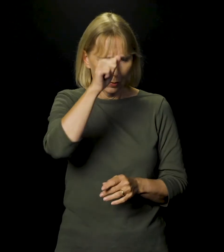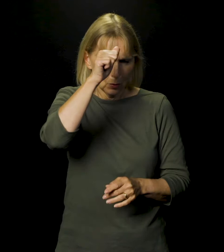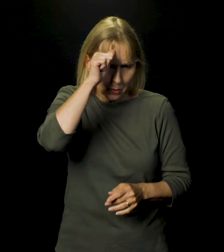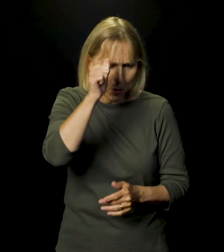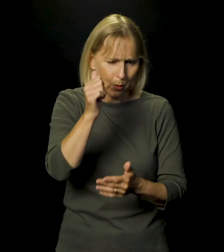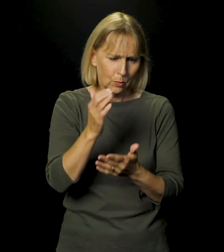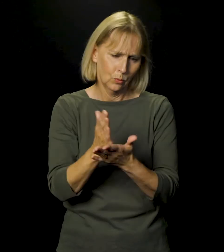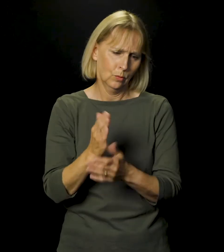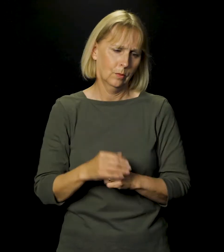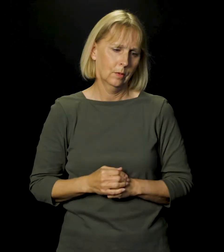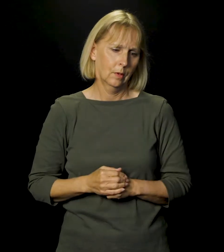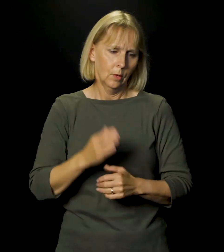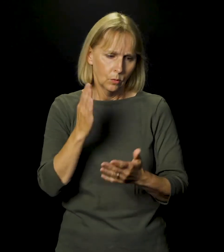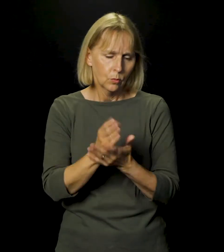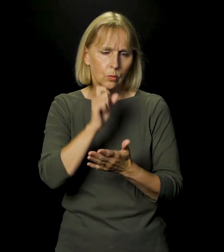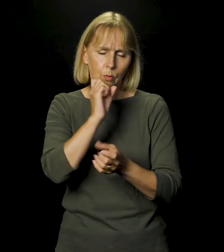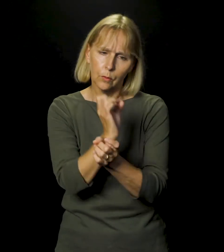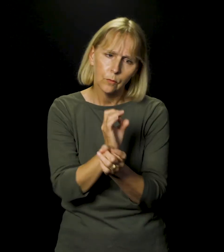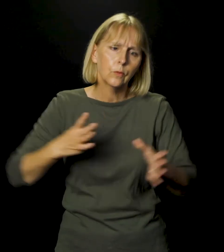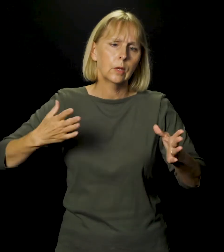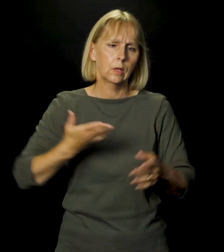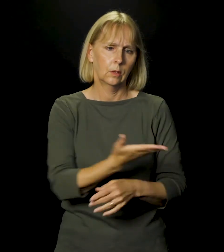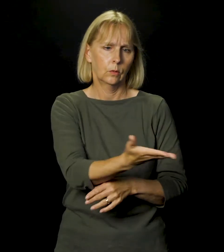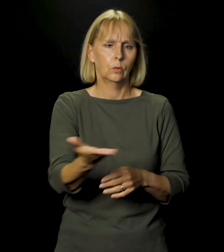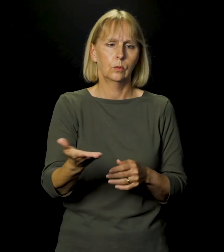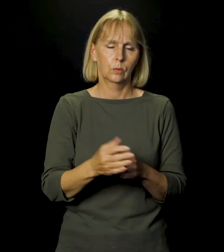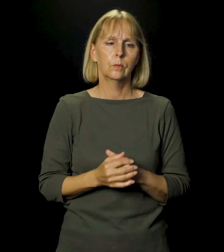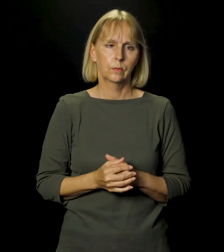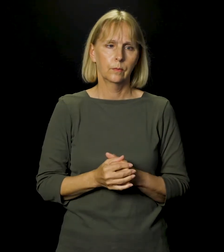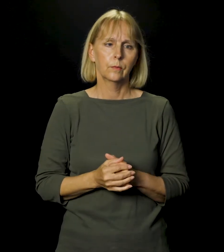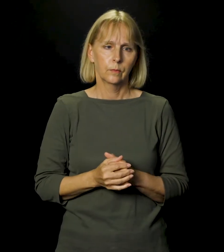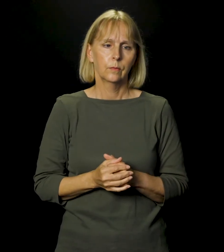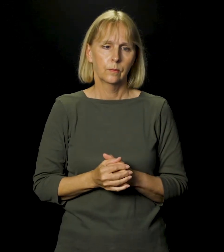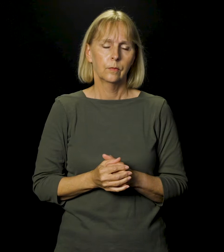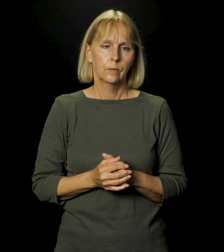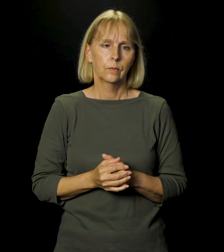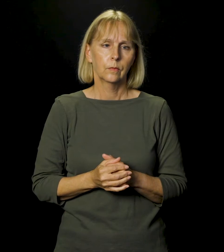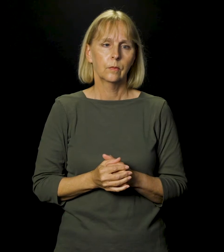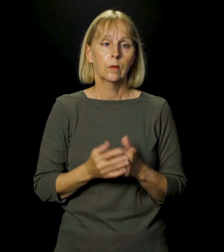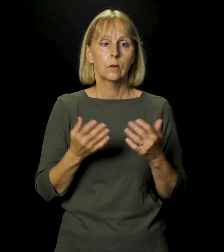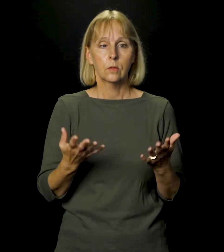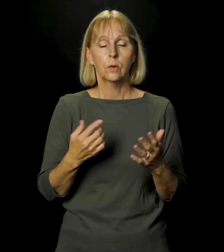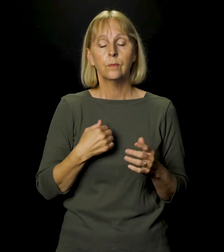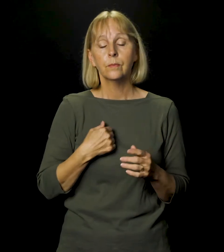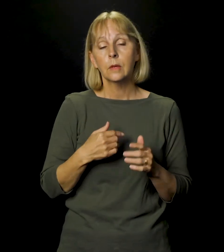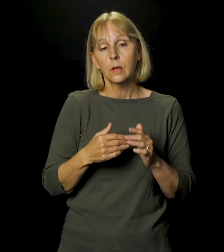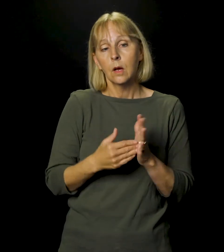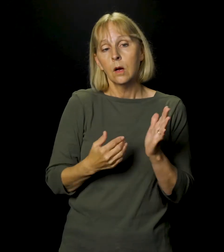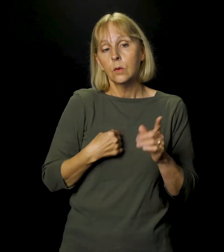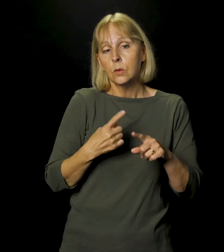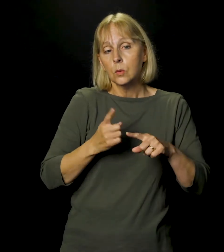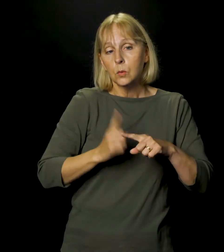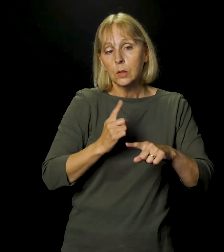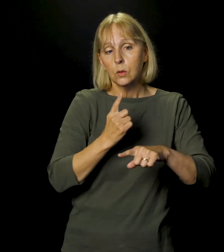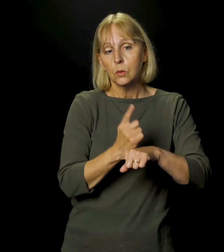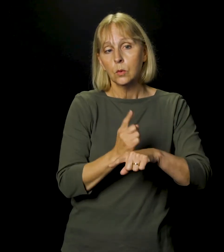free." You'll know the truth, and the truth will set you free. In our remaining time, I'd just like to touch briefly